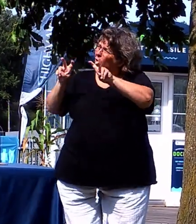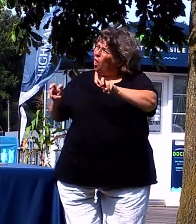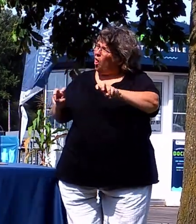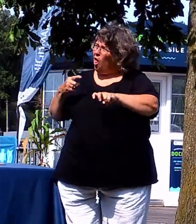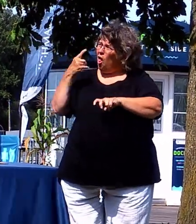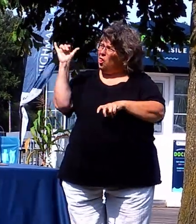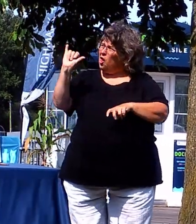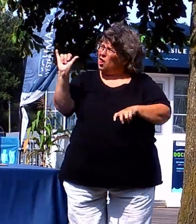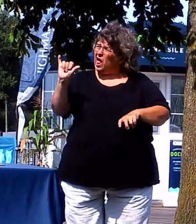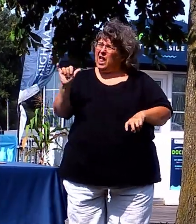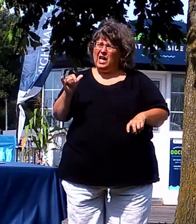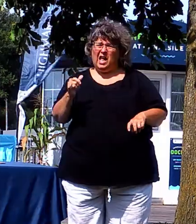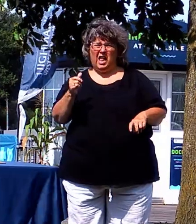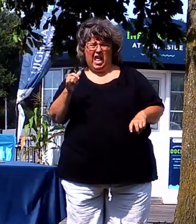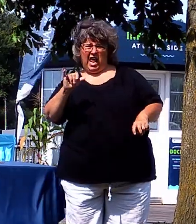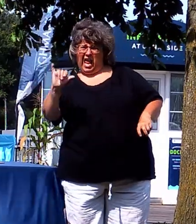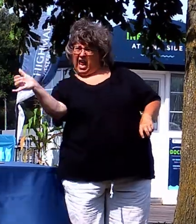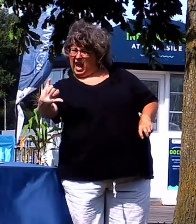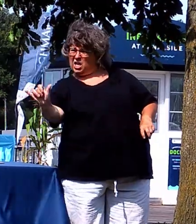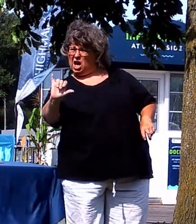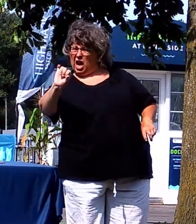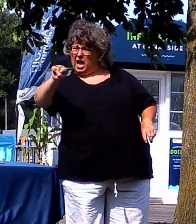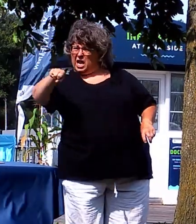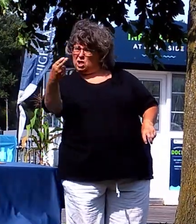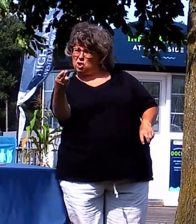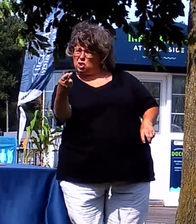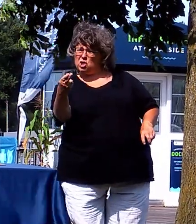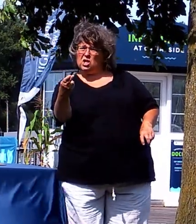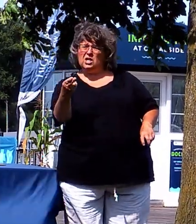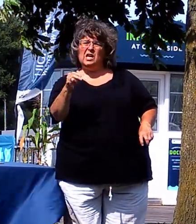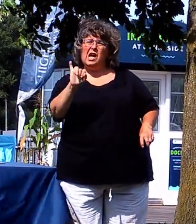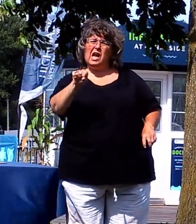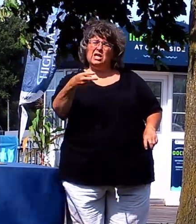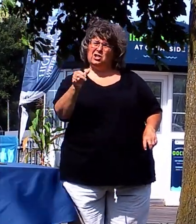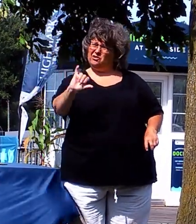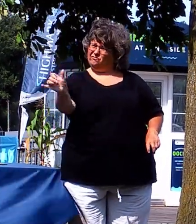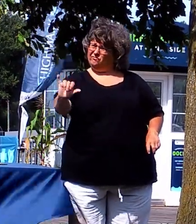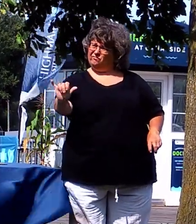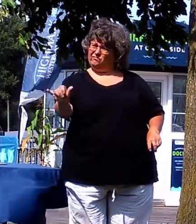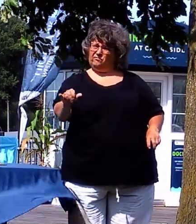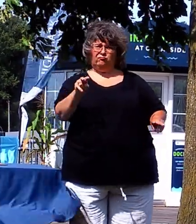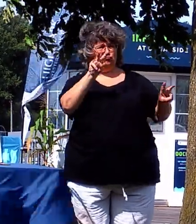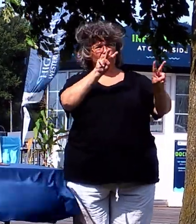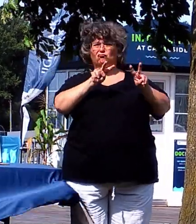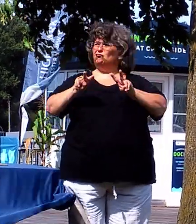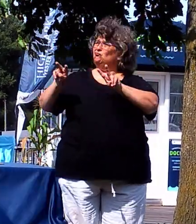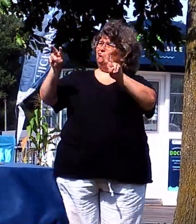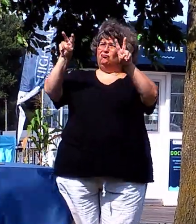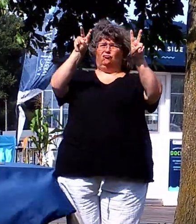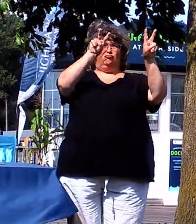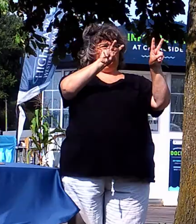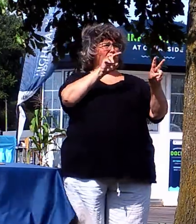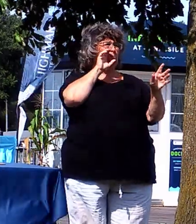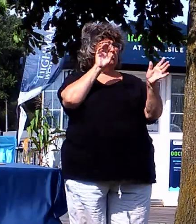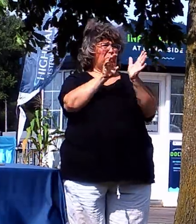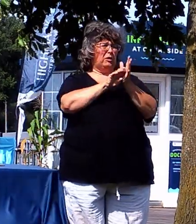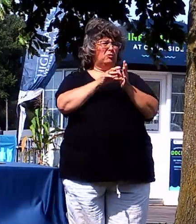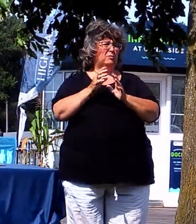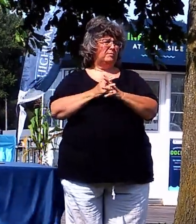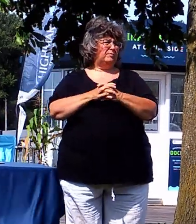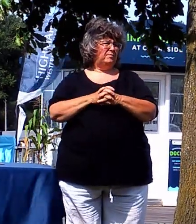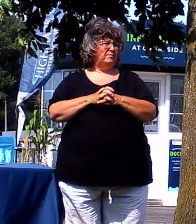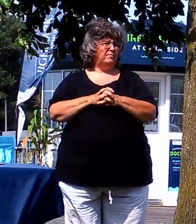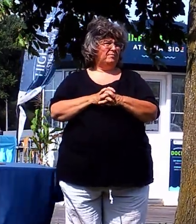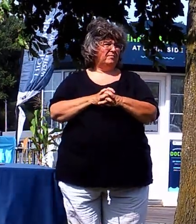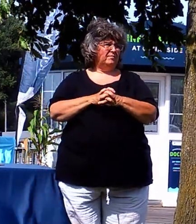like ish, he said. We have Ramon and Marisol observing the gallery of his ish artworks.